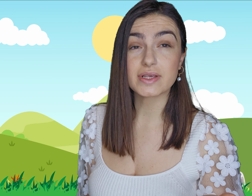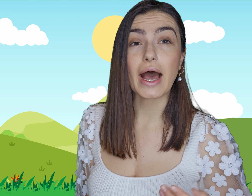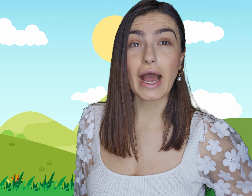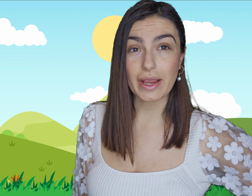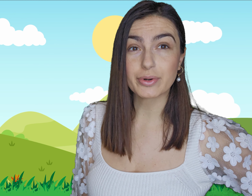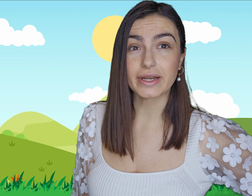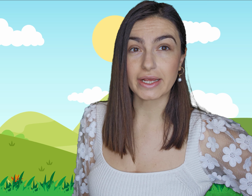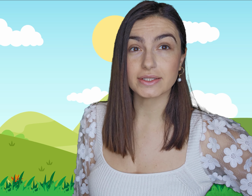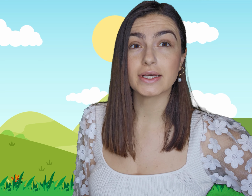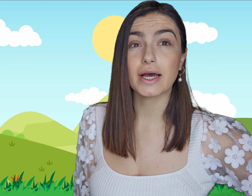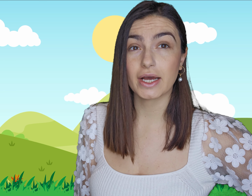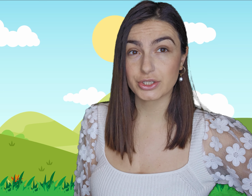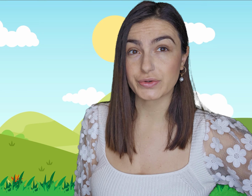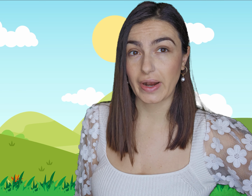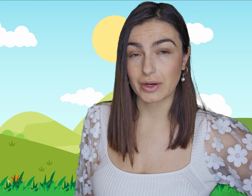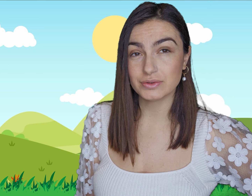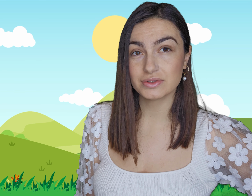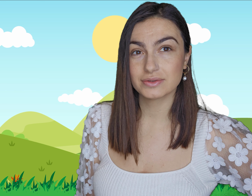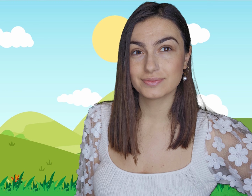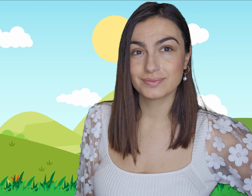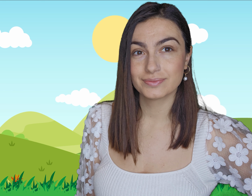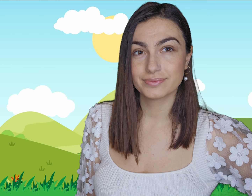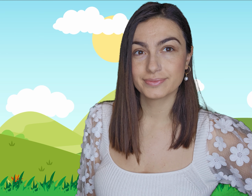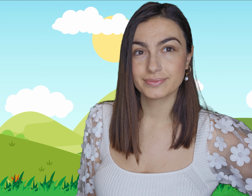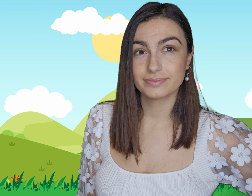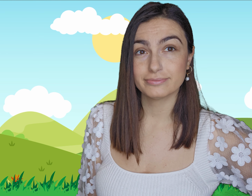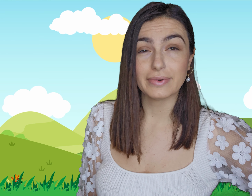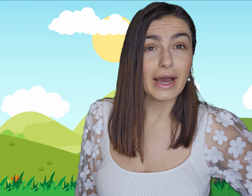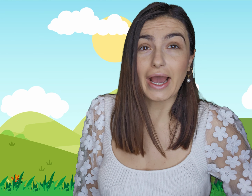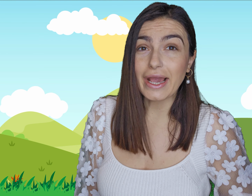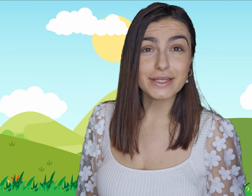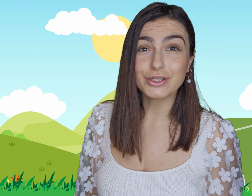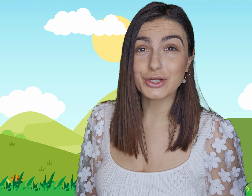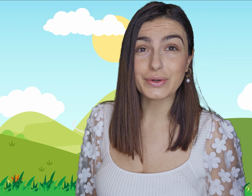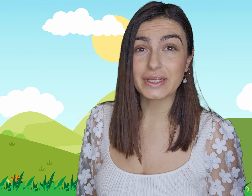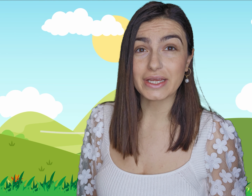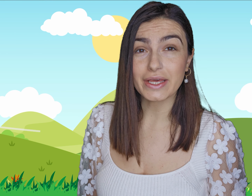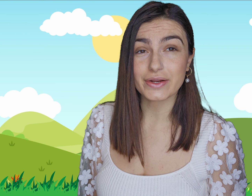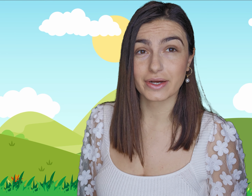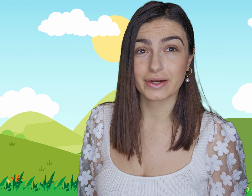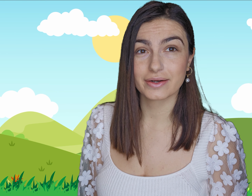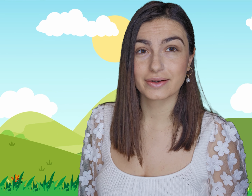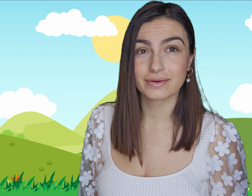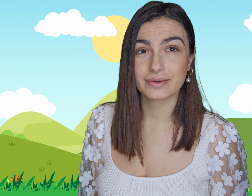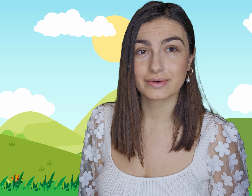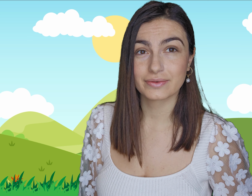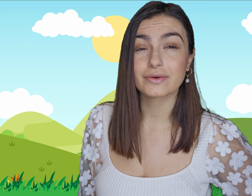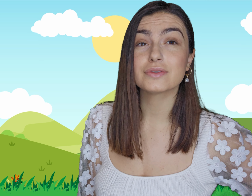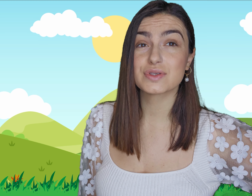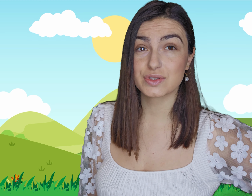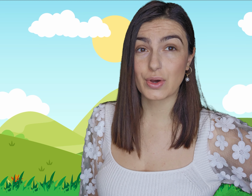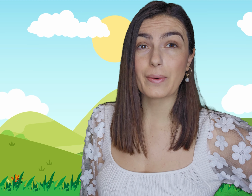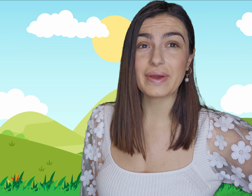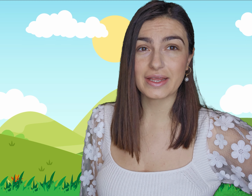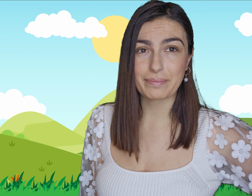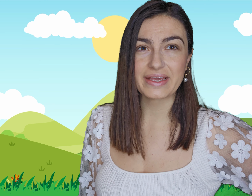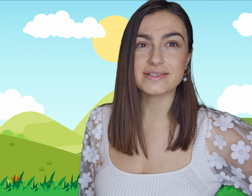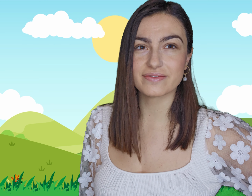hibernate underground i didn't know it either so many amazing